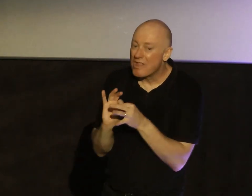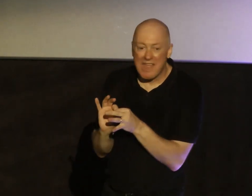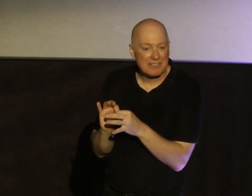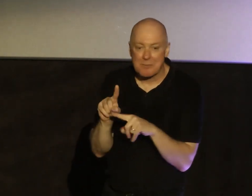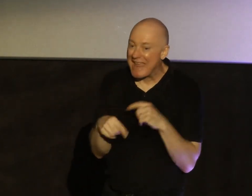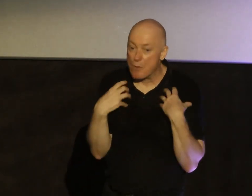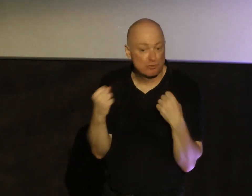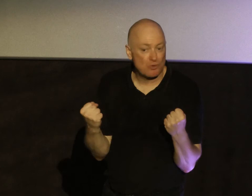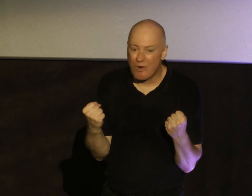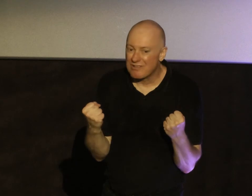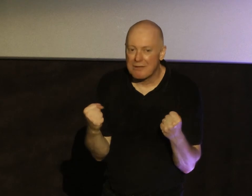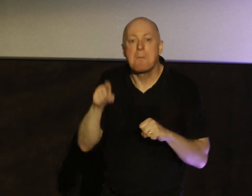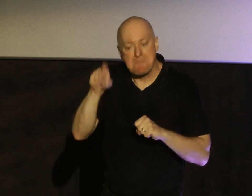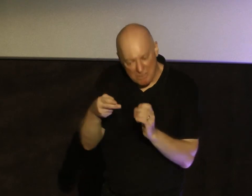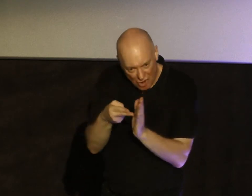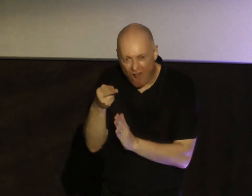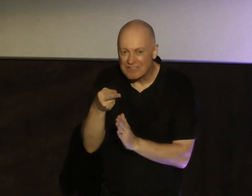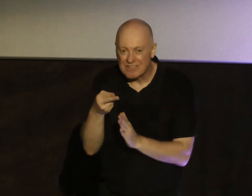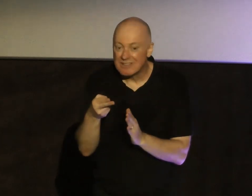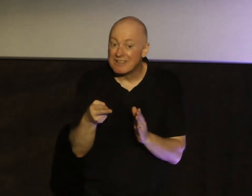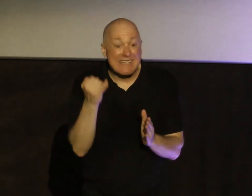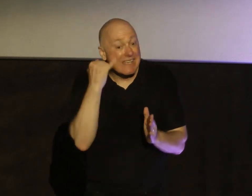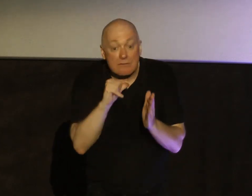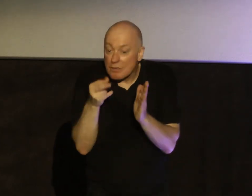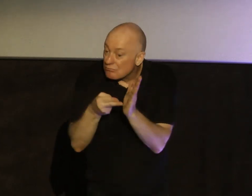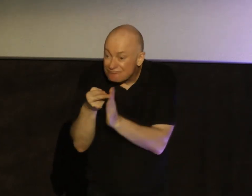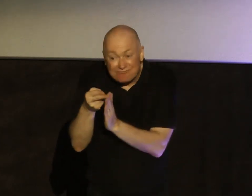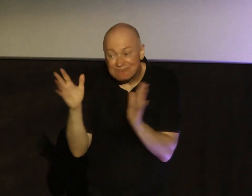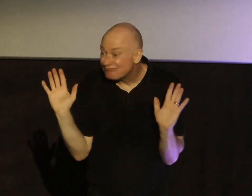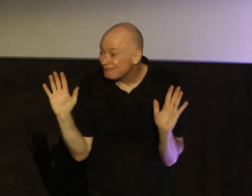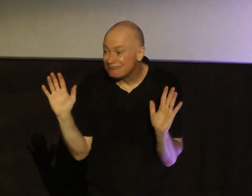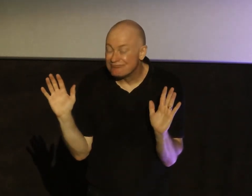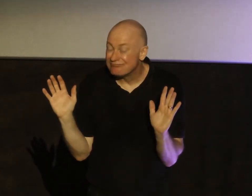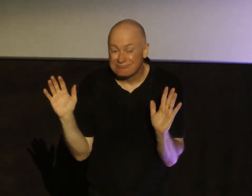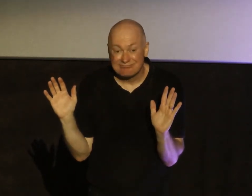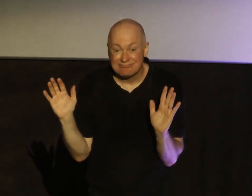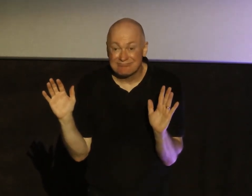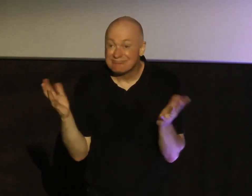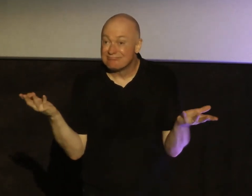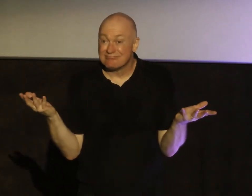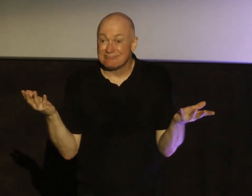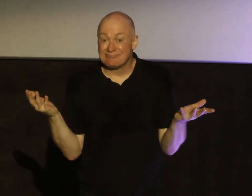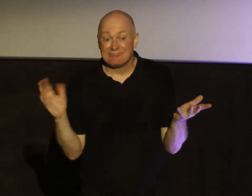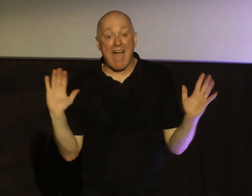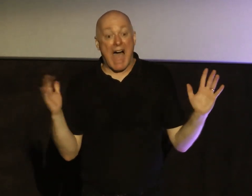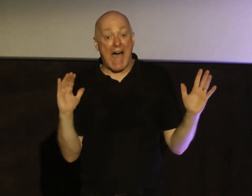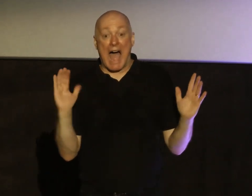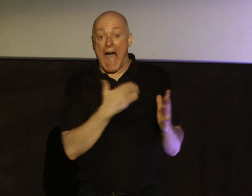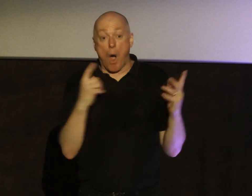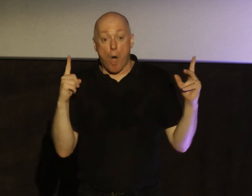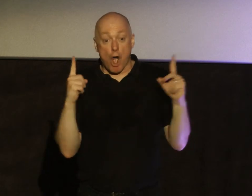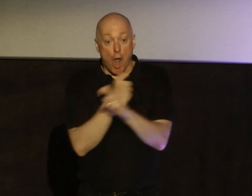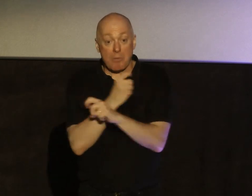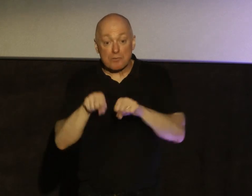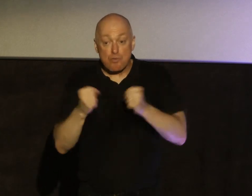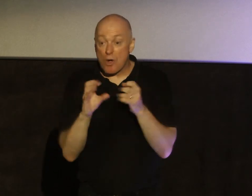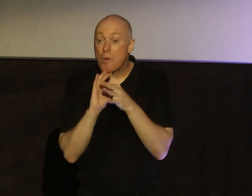restored. Without a commitment to integrity, loved ones, our complex and broken relationships cannot